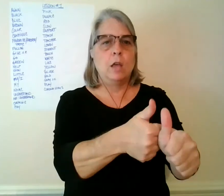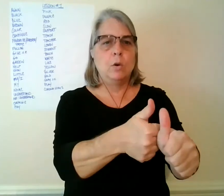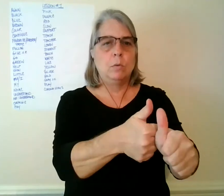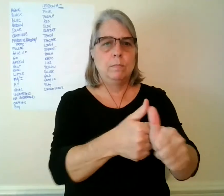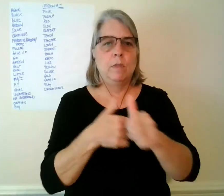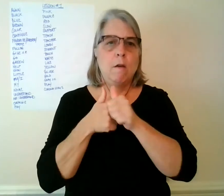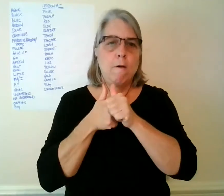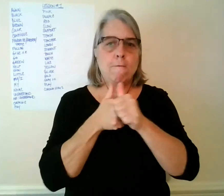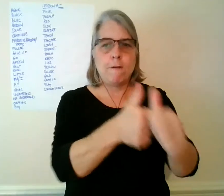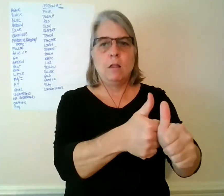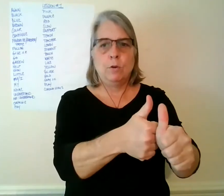follow, follow.